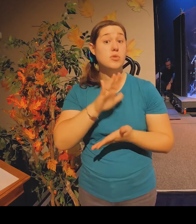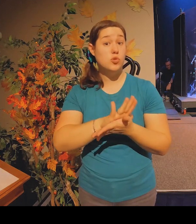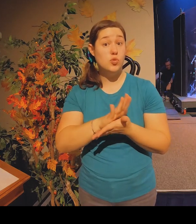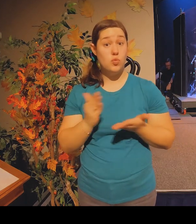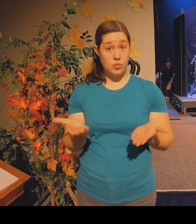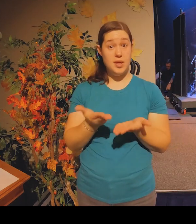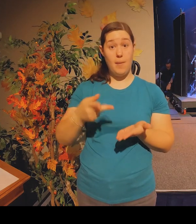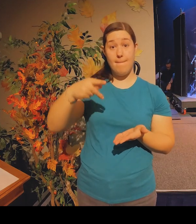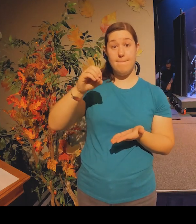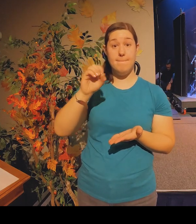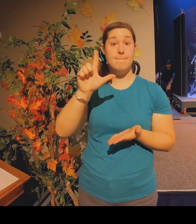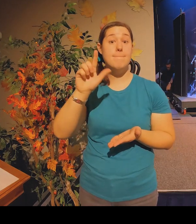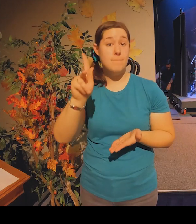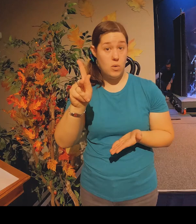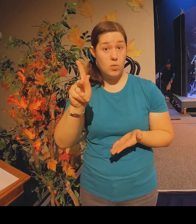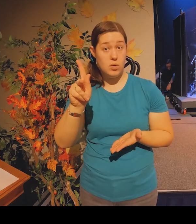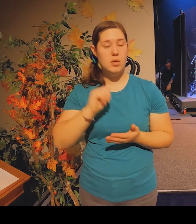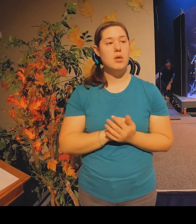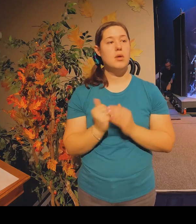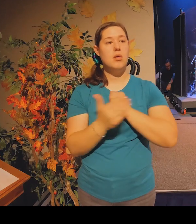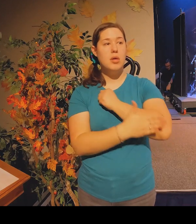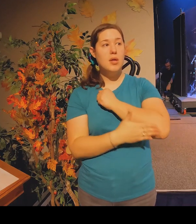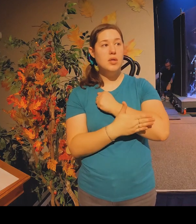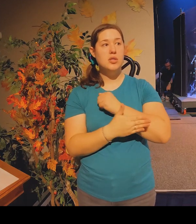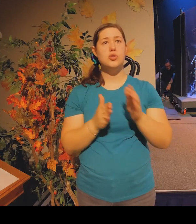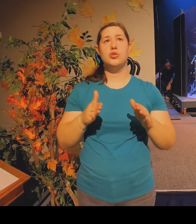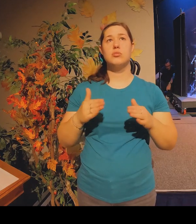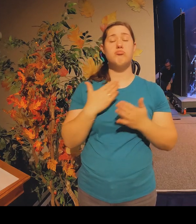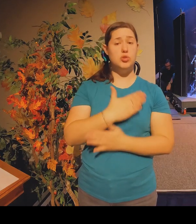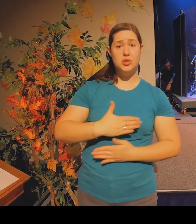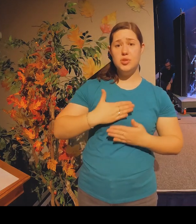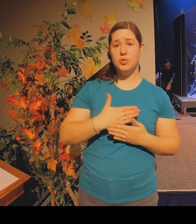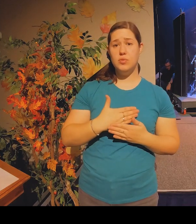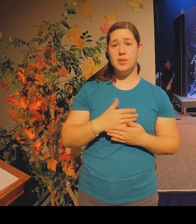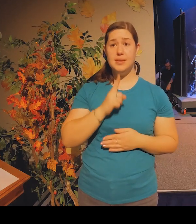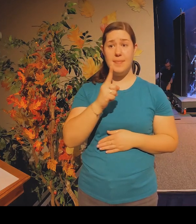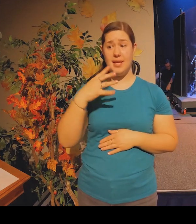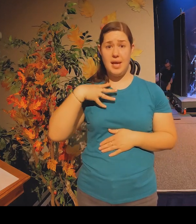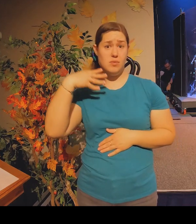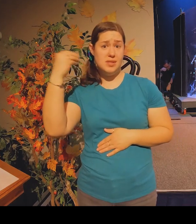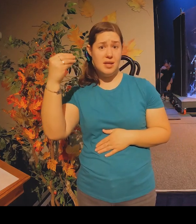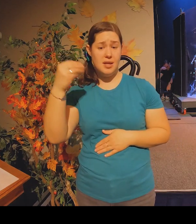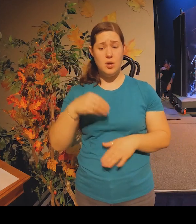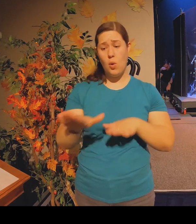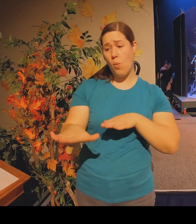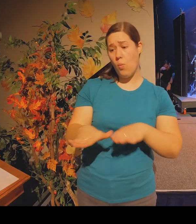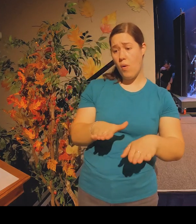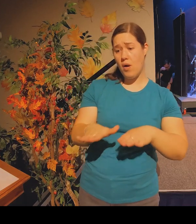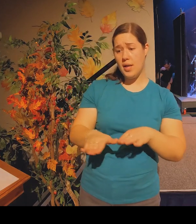family, walking, hiking, biking, and anything on or